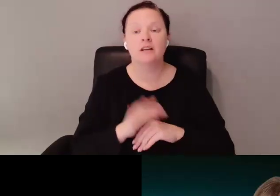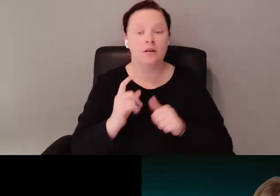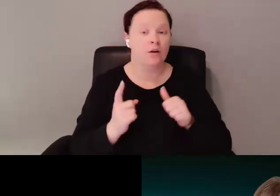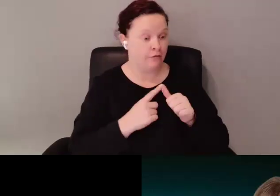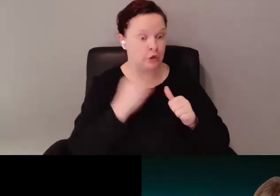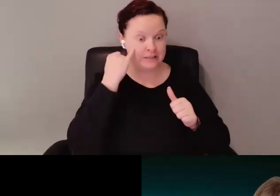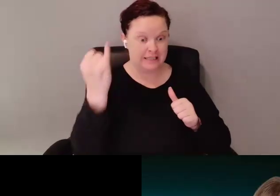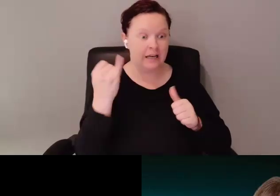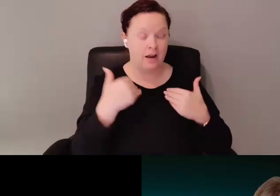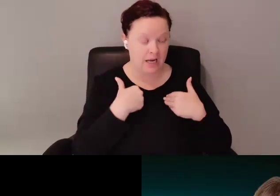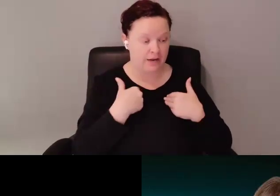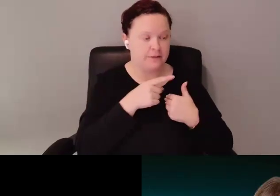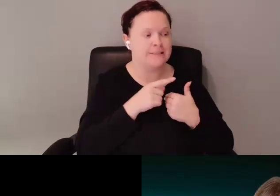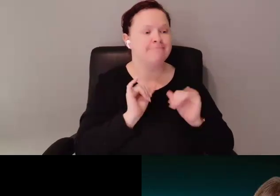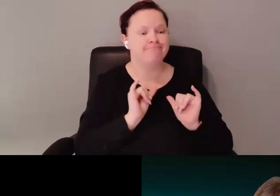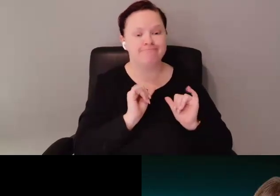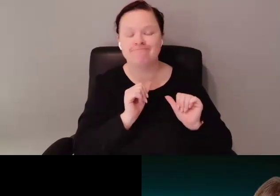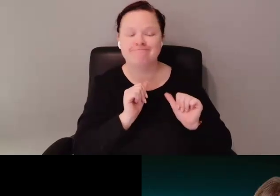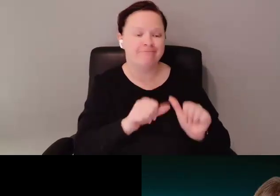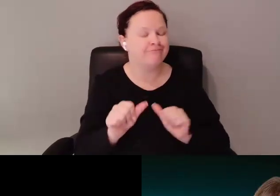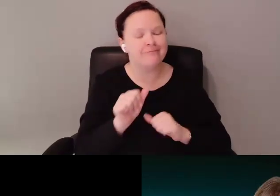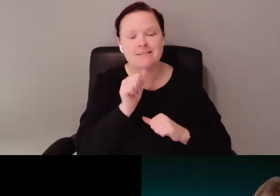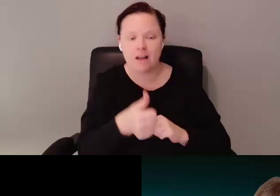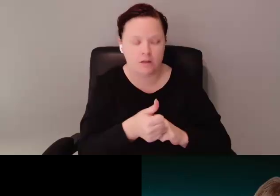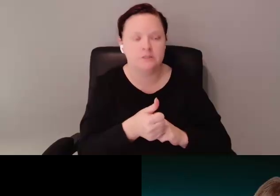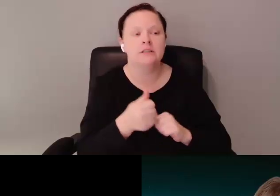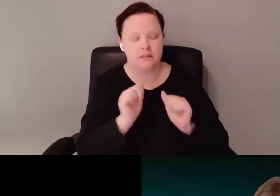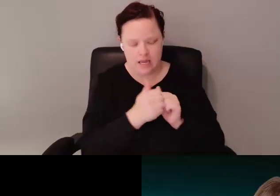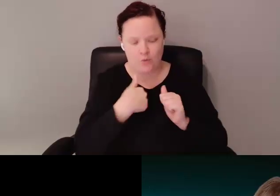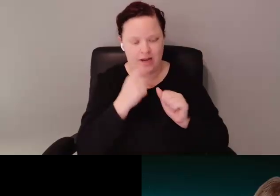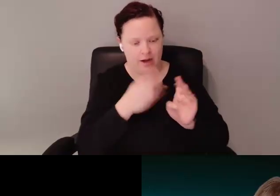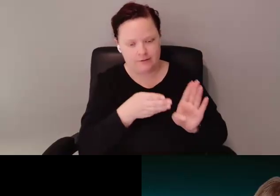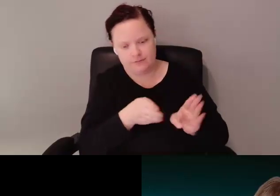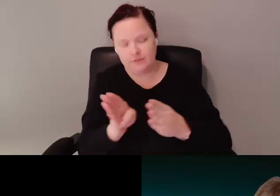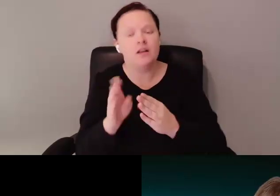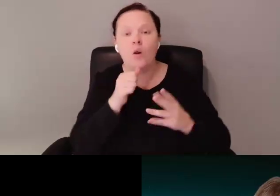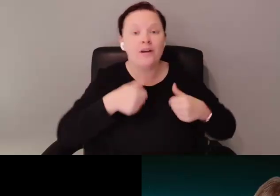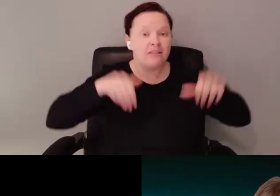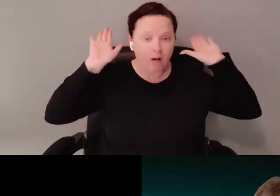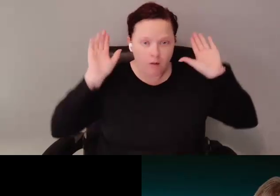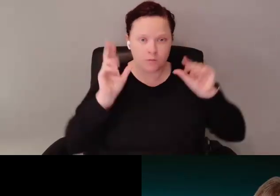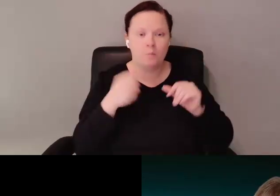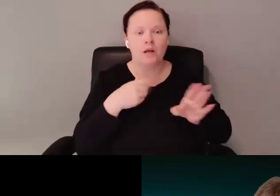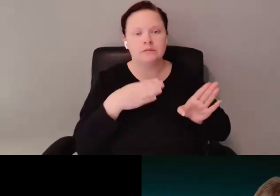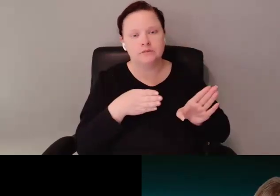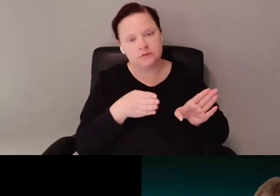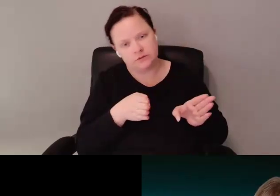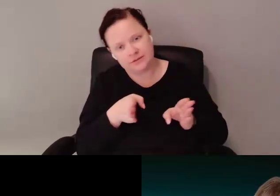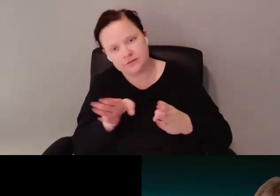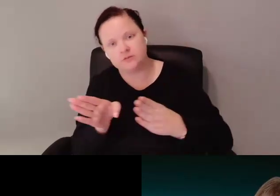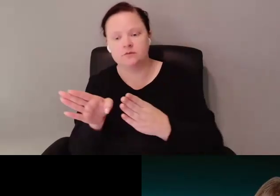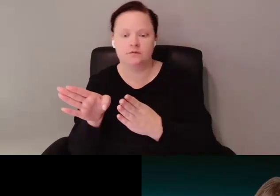idea isn't feasible, you need to be able to redirect. Don't give up, but redirect towards something